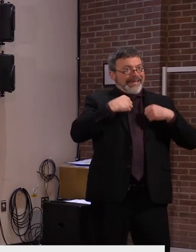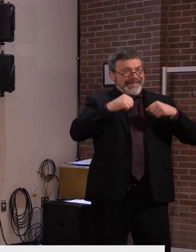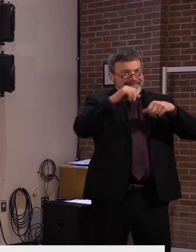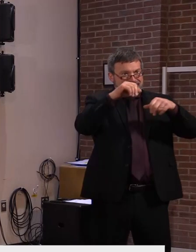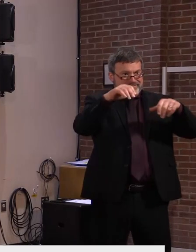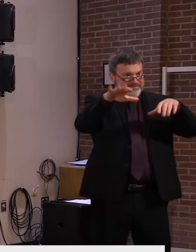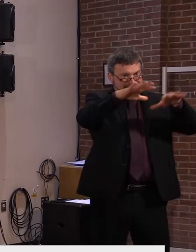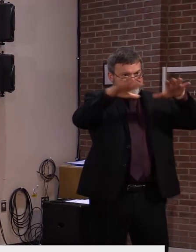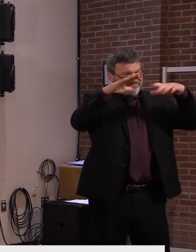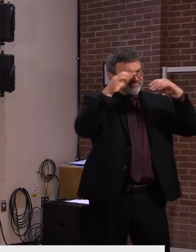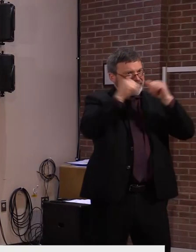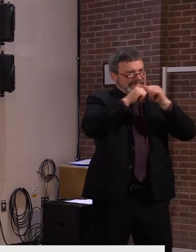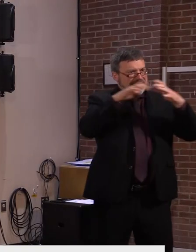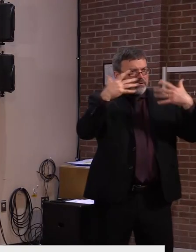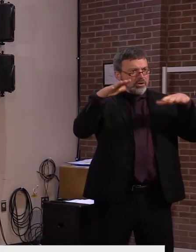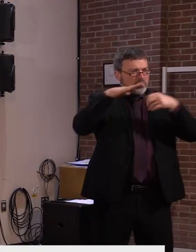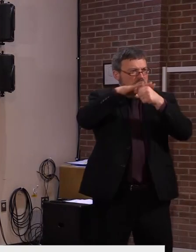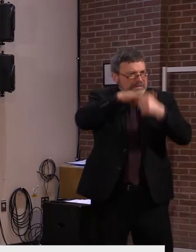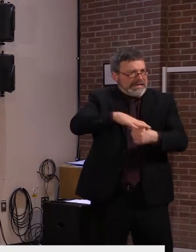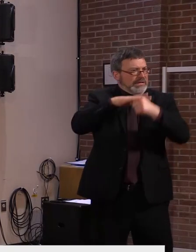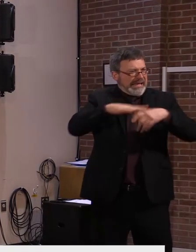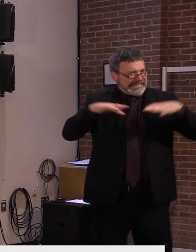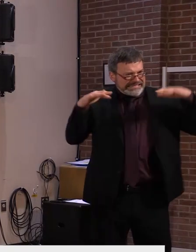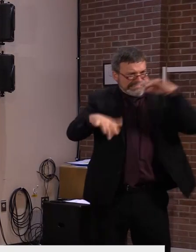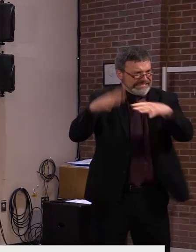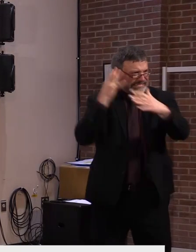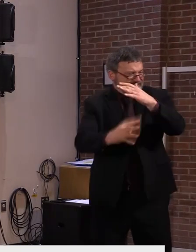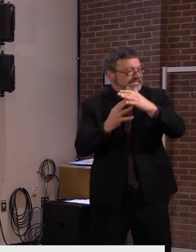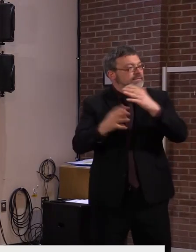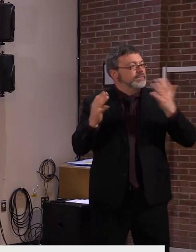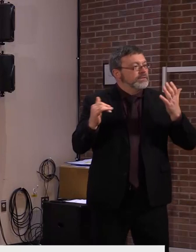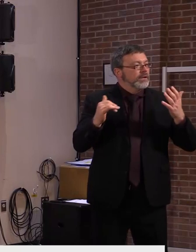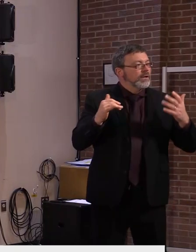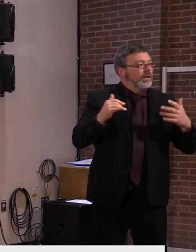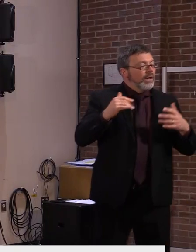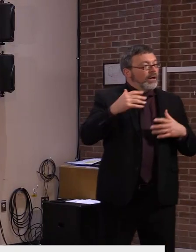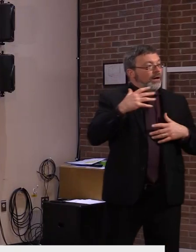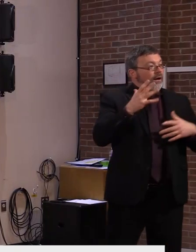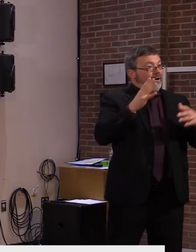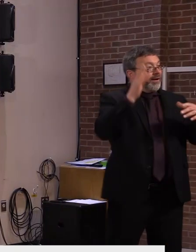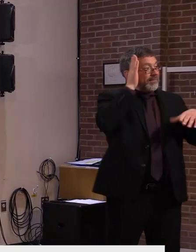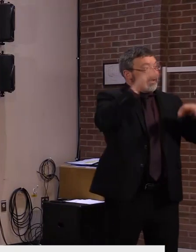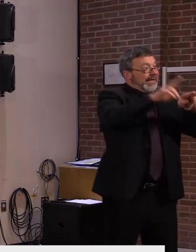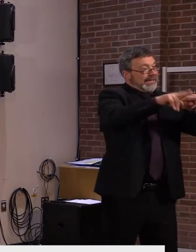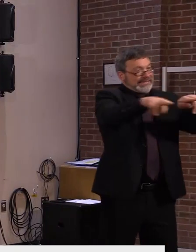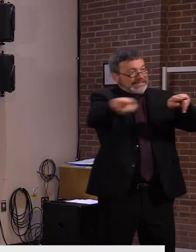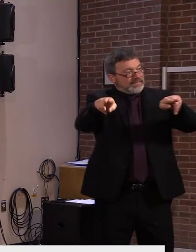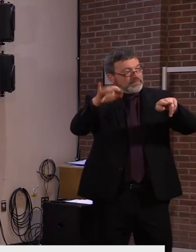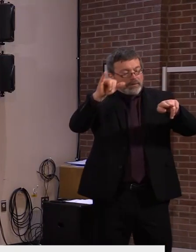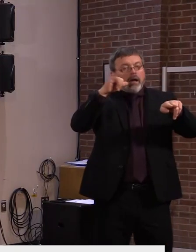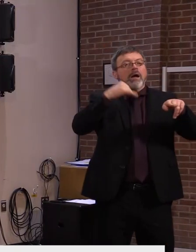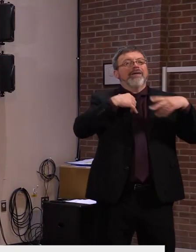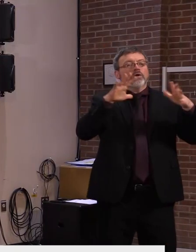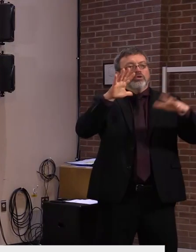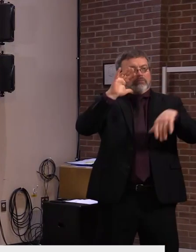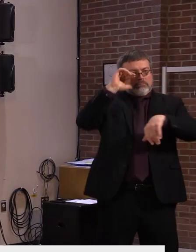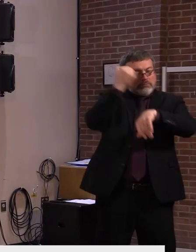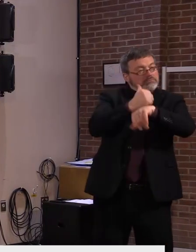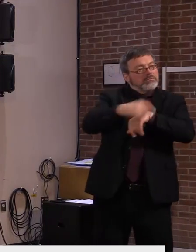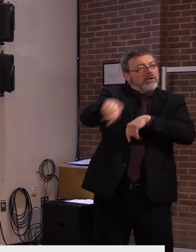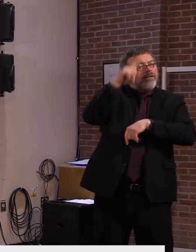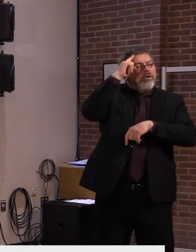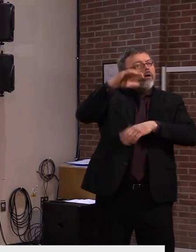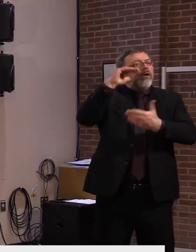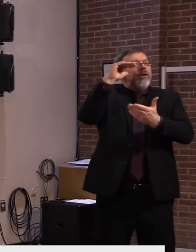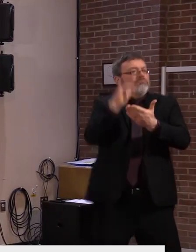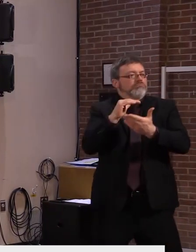80 additional subacute beds were staffed and filled at three locations throughout the state to alleviate the stress